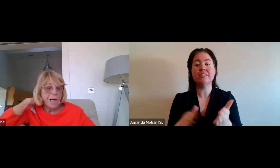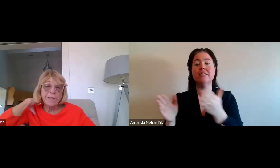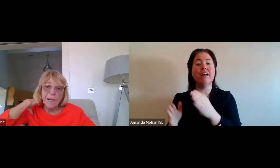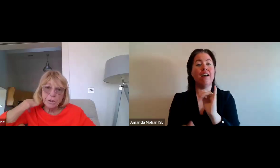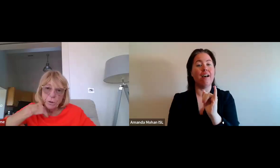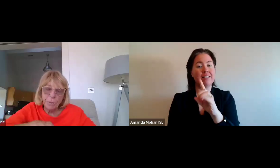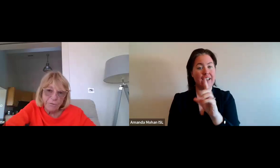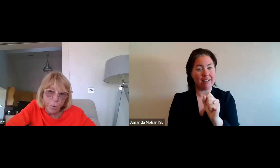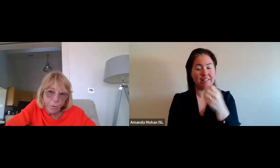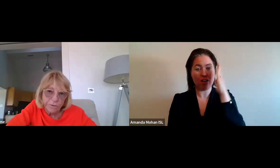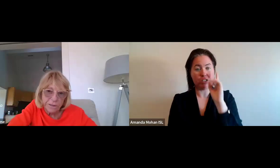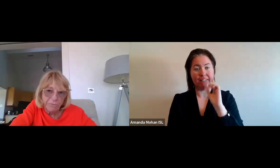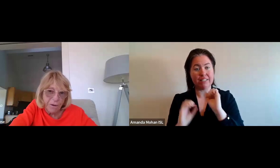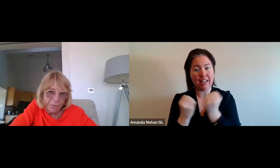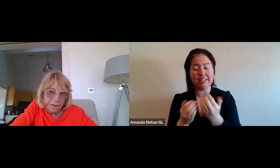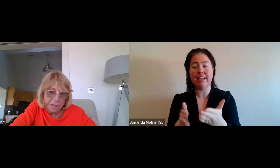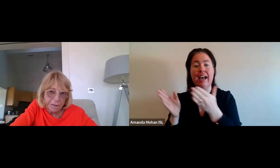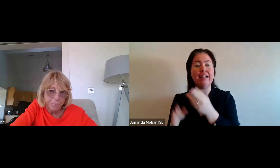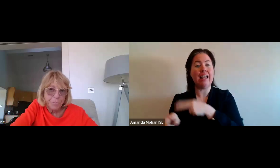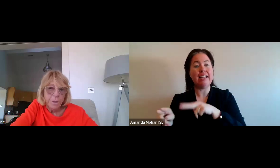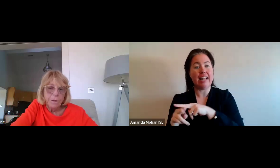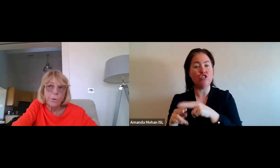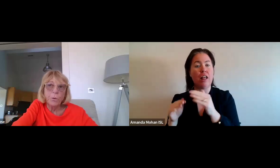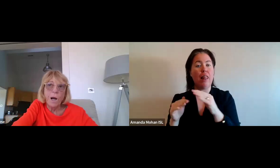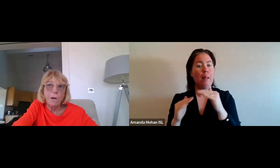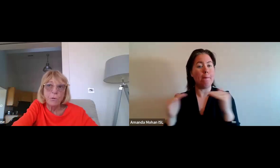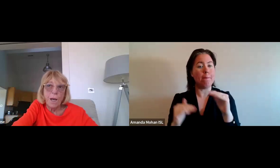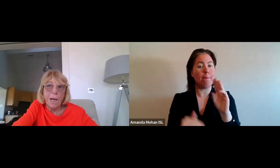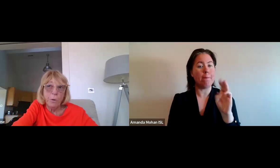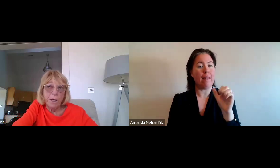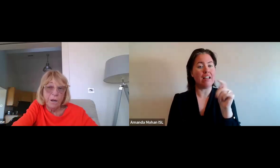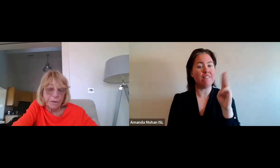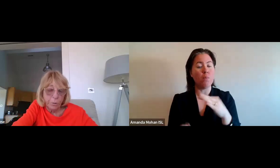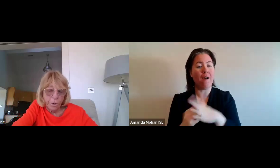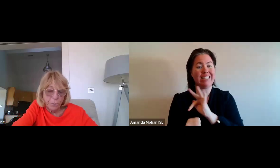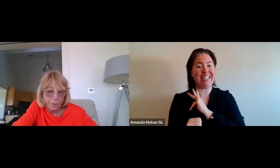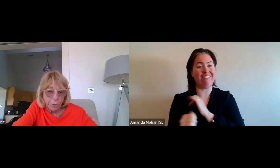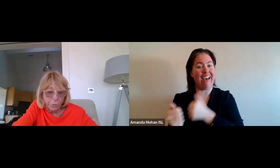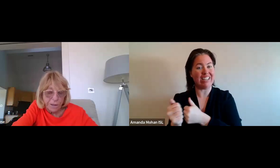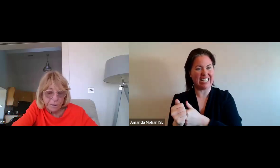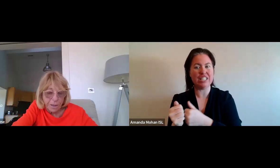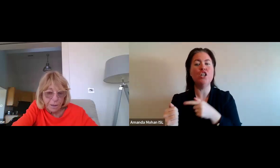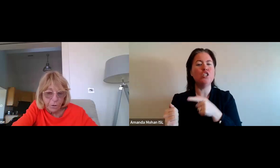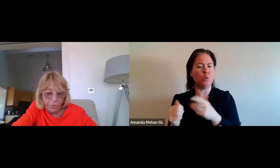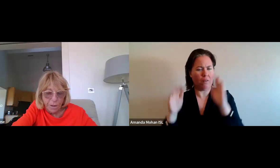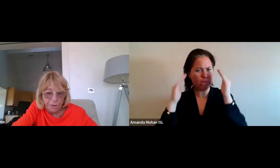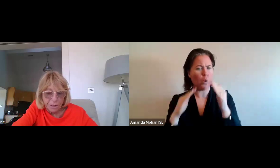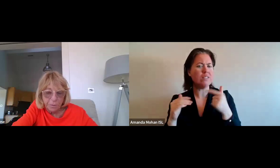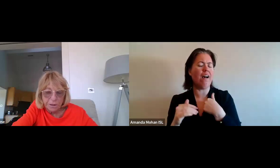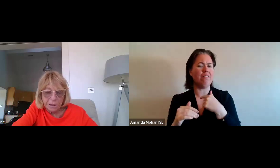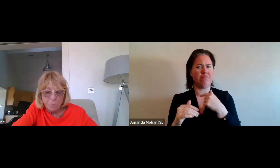Society, and the National Platform of Self-Advocates. So we obviously work from a human rights model